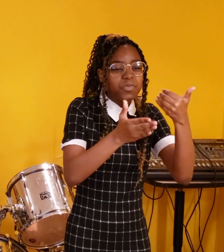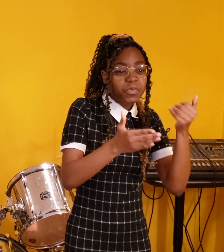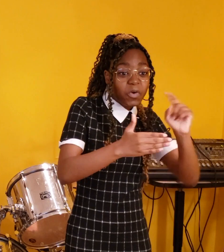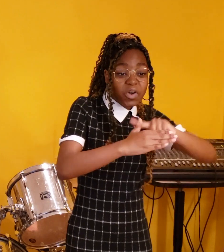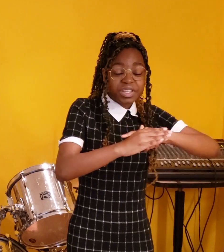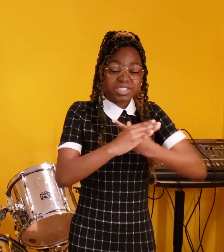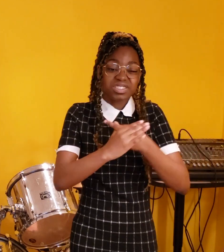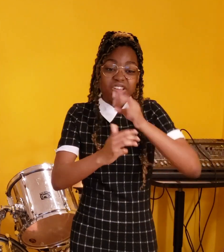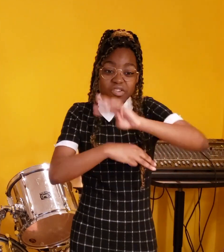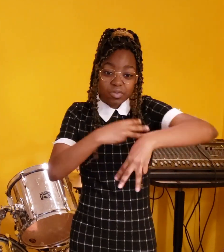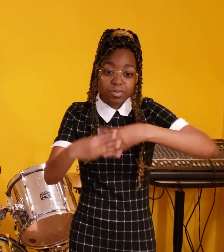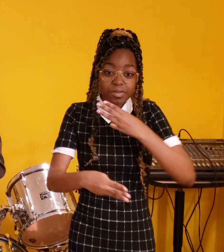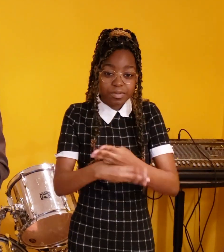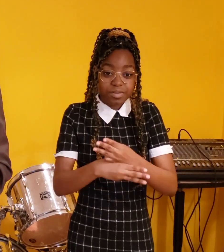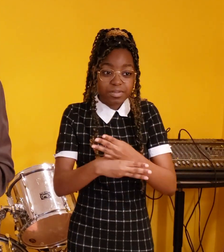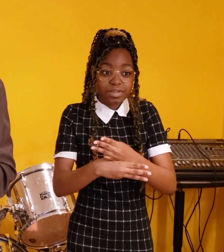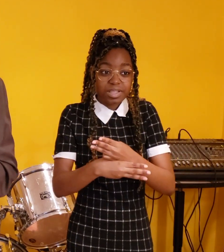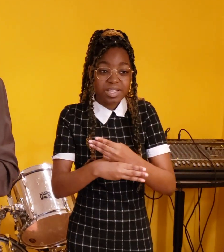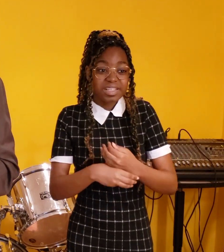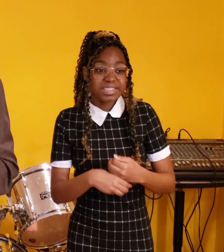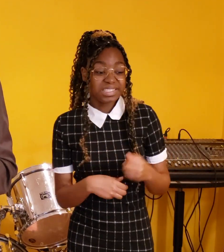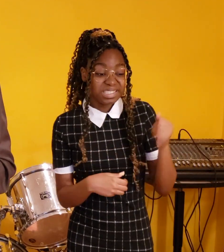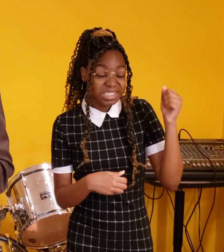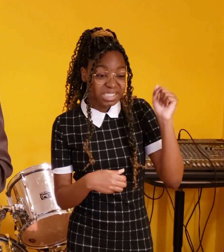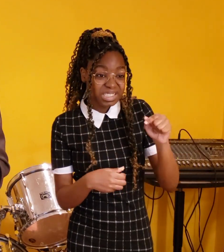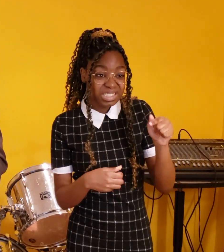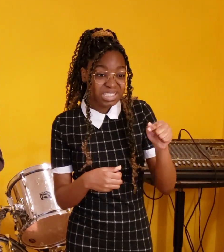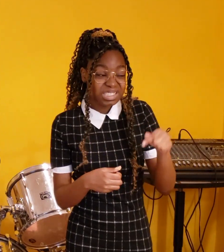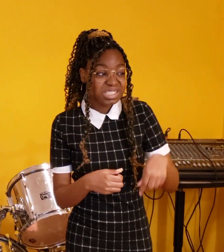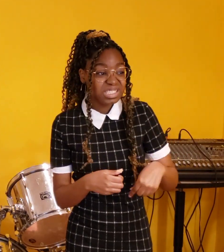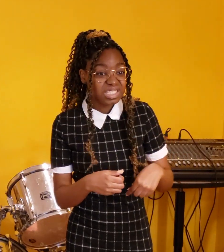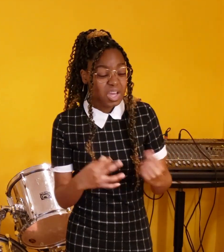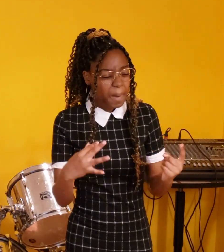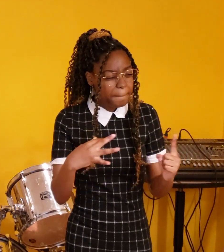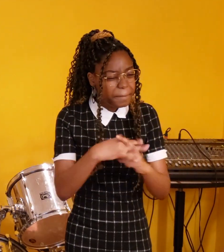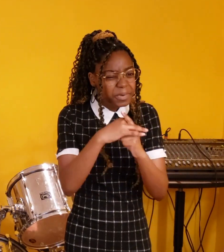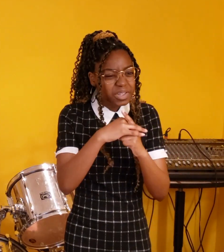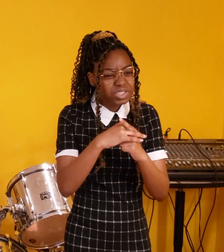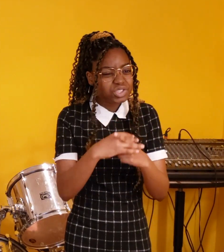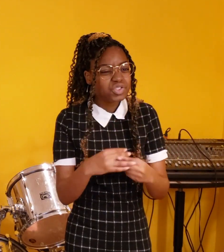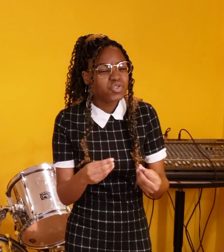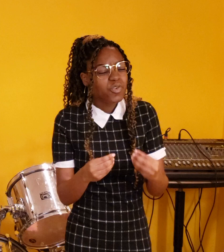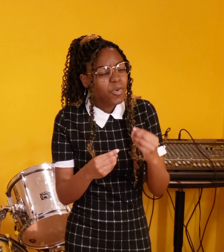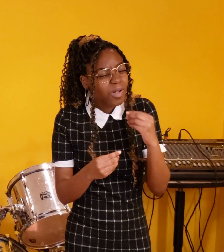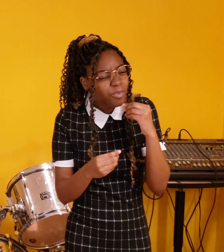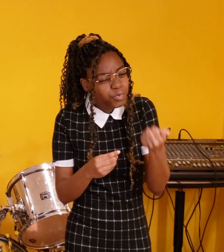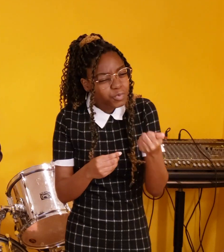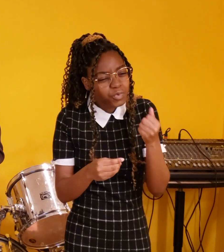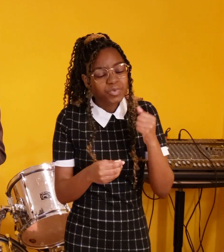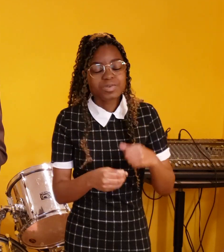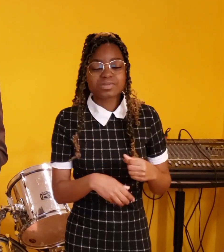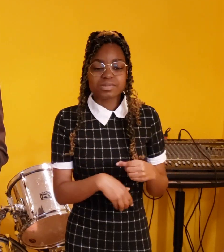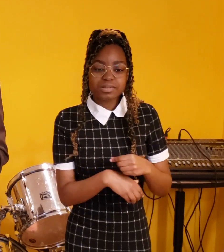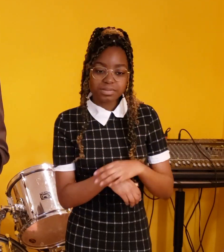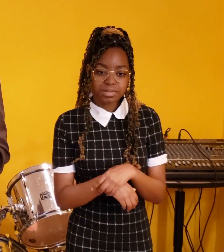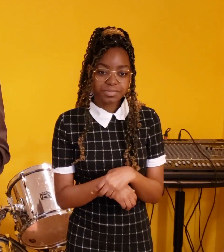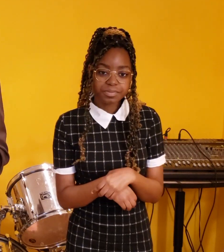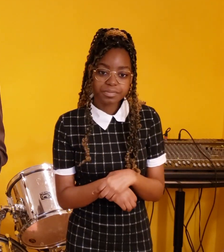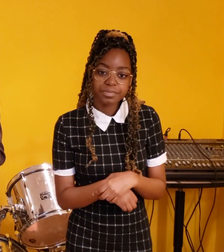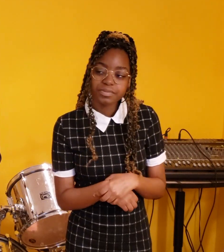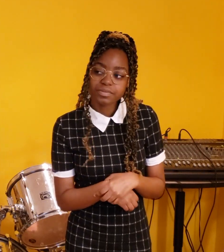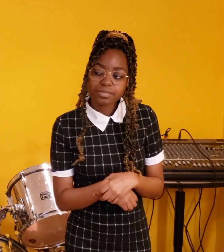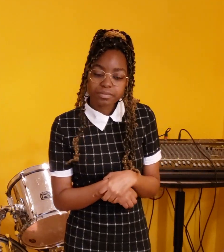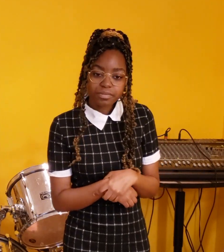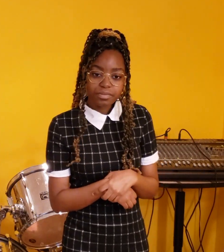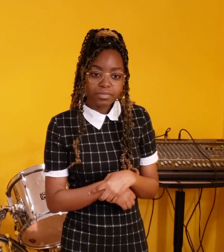see scripture use this phrase quite a few times. Now, the first instance of this phrase, before the foundation of the world,